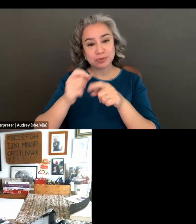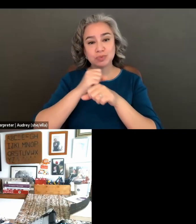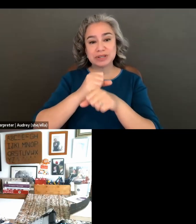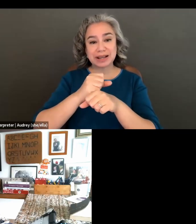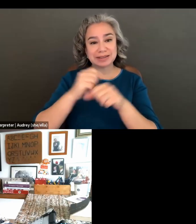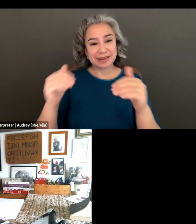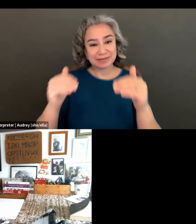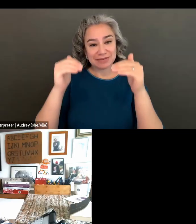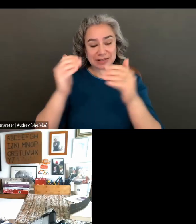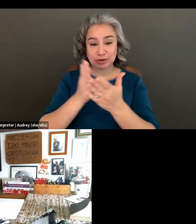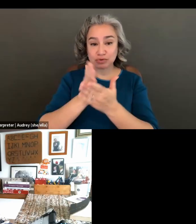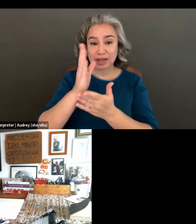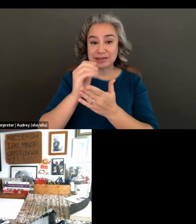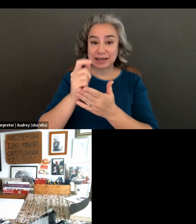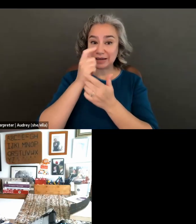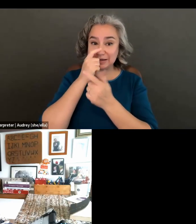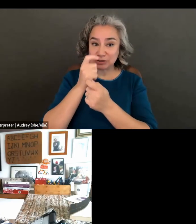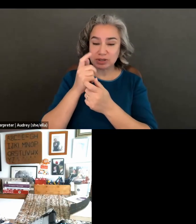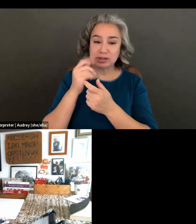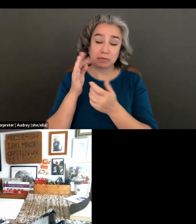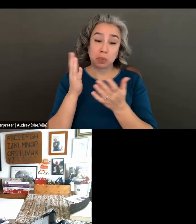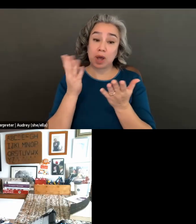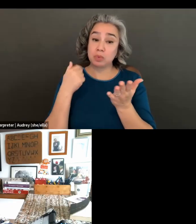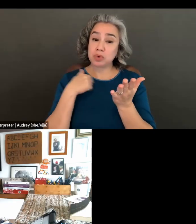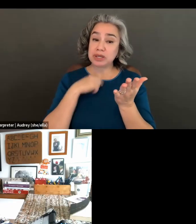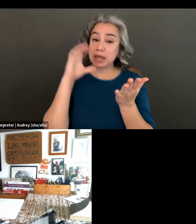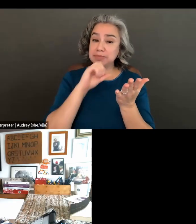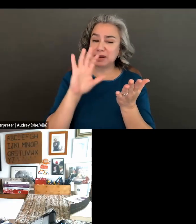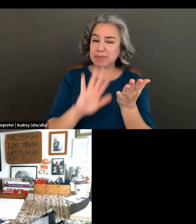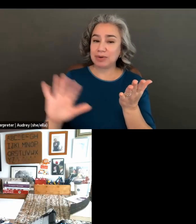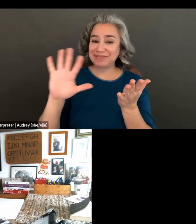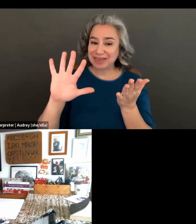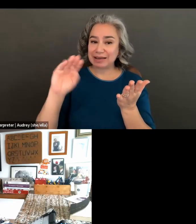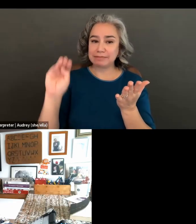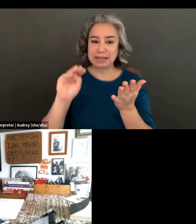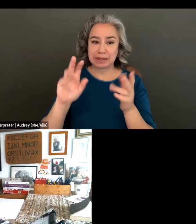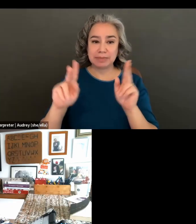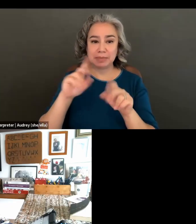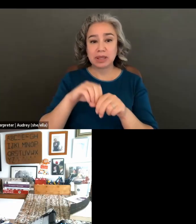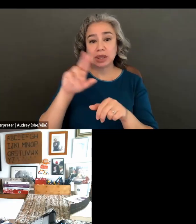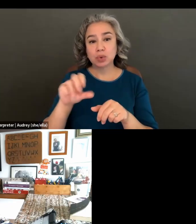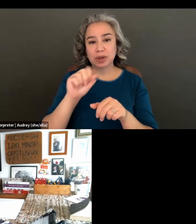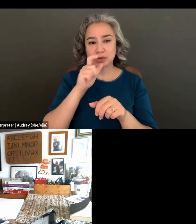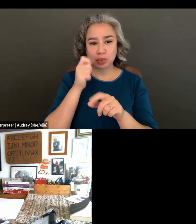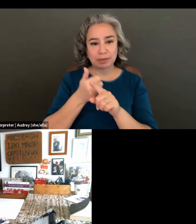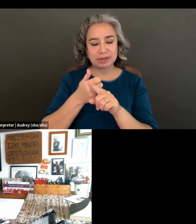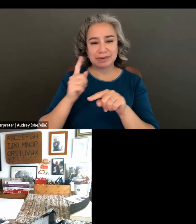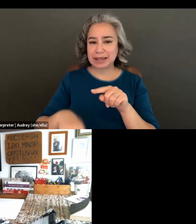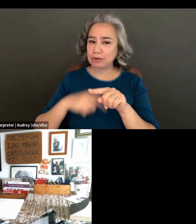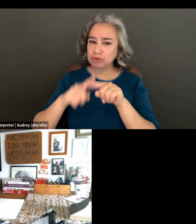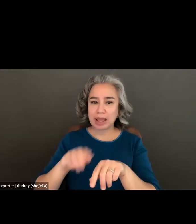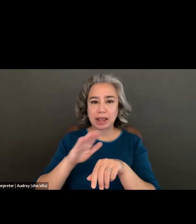advancing the rights and interests of what we estimate to be at least 5 million people in the United States who cannot rely on